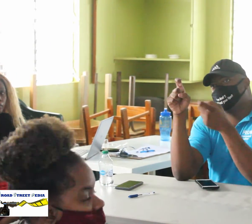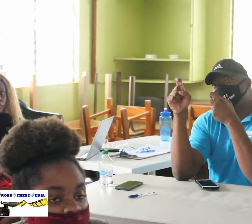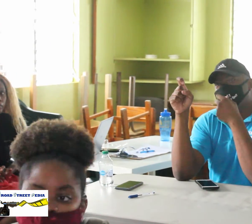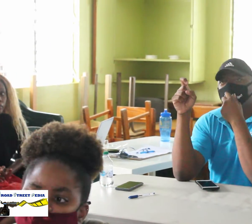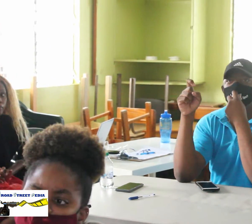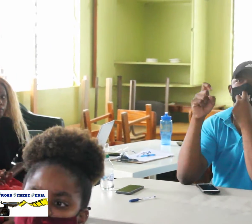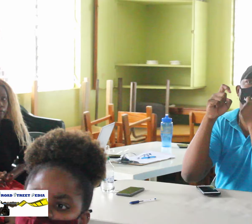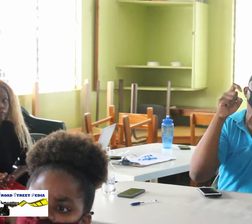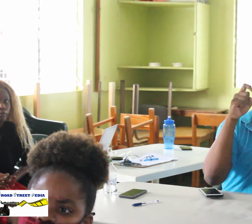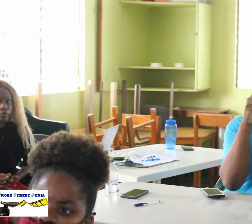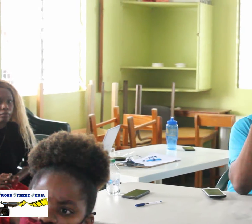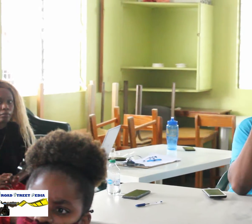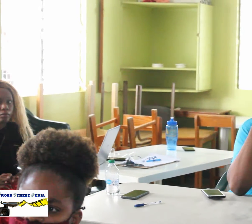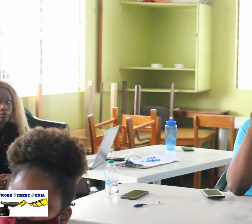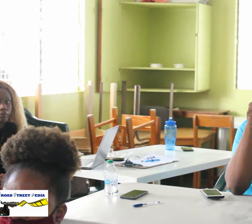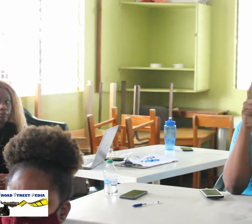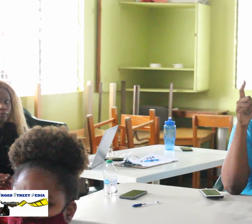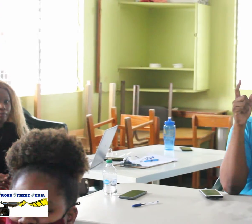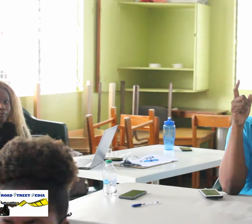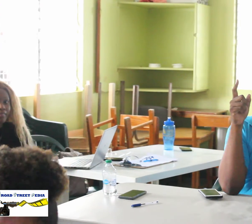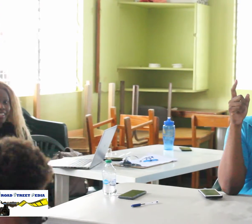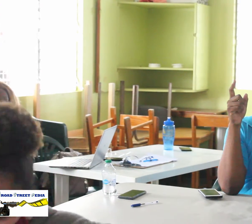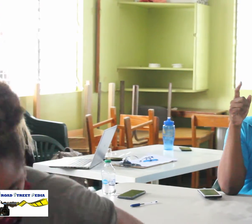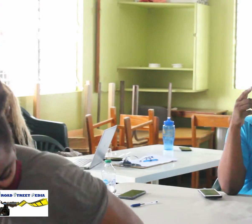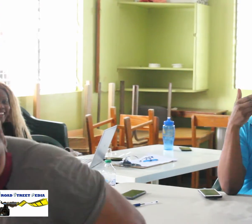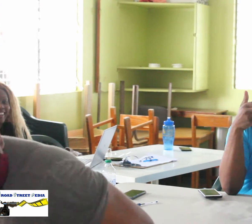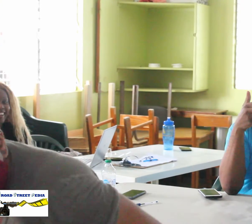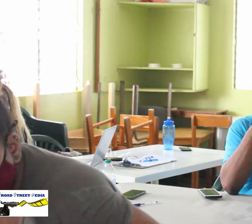Wait, hold a minute. Sorry, you're back.